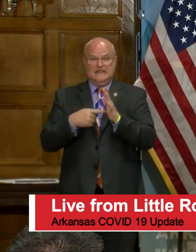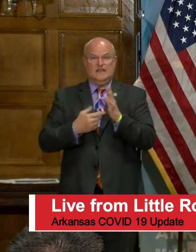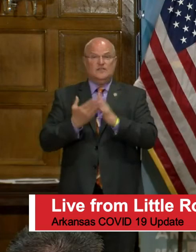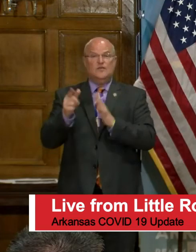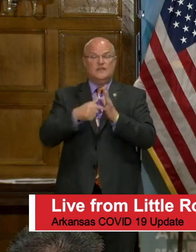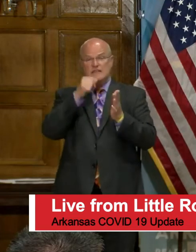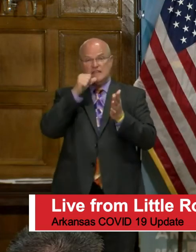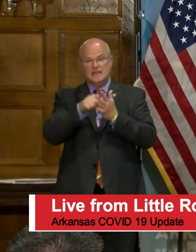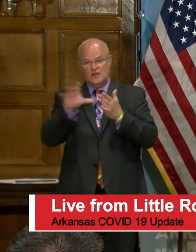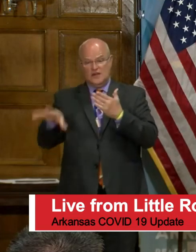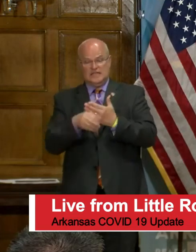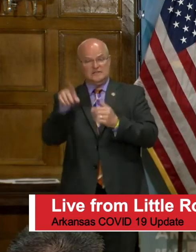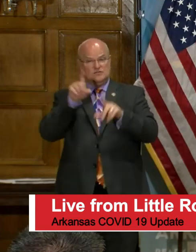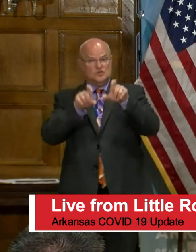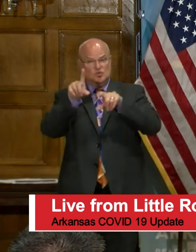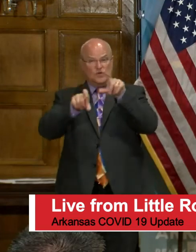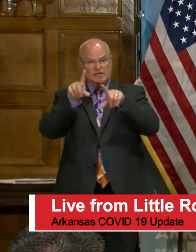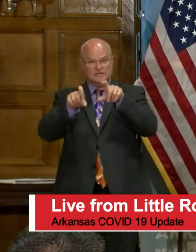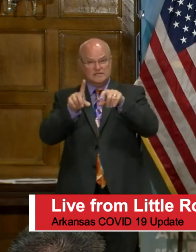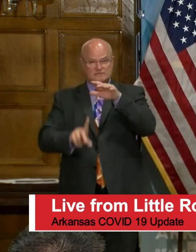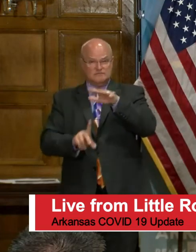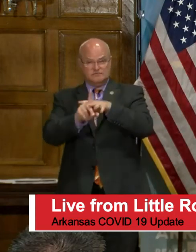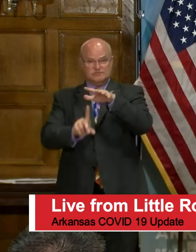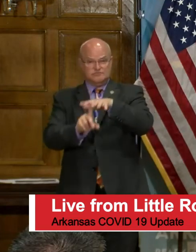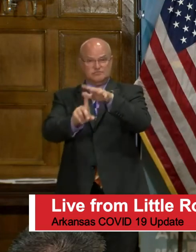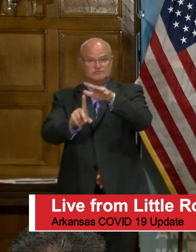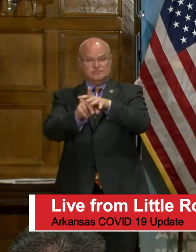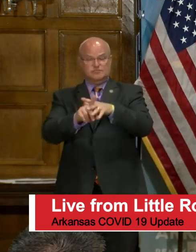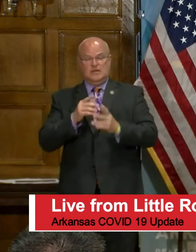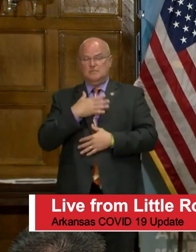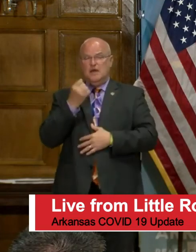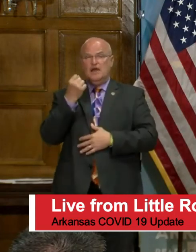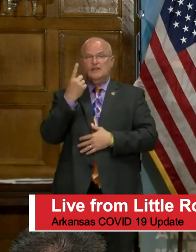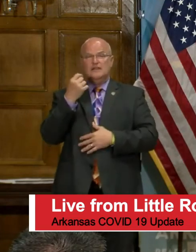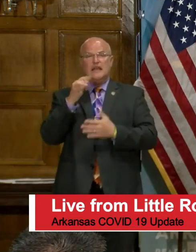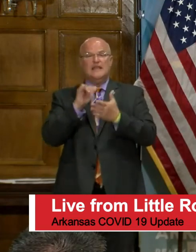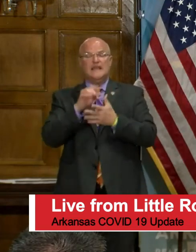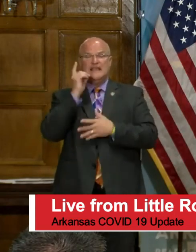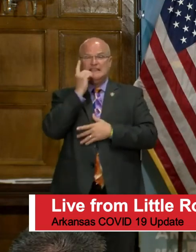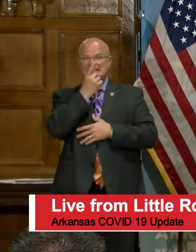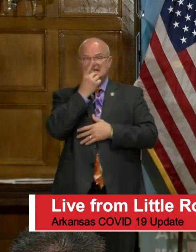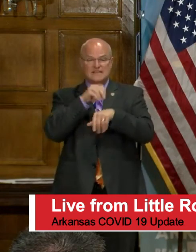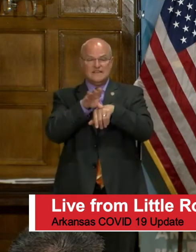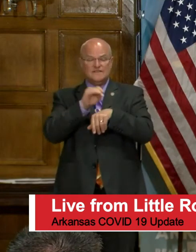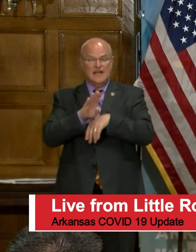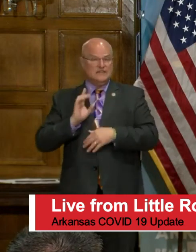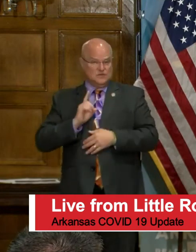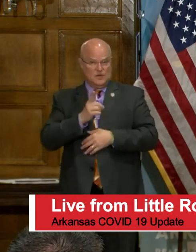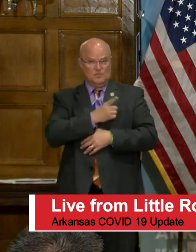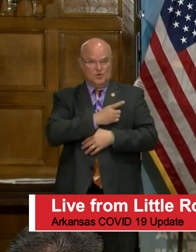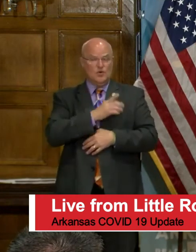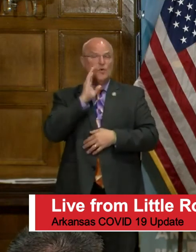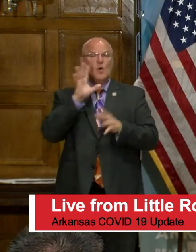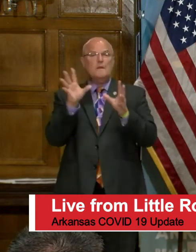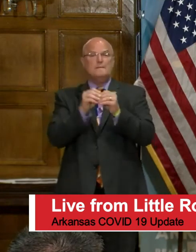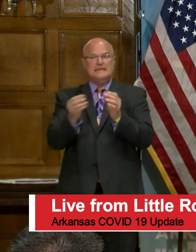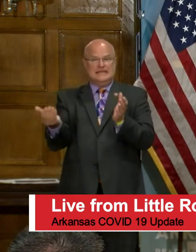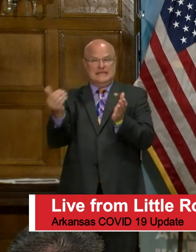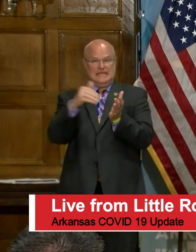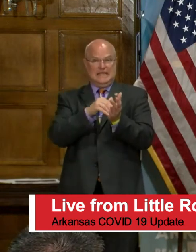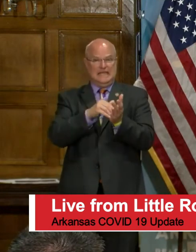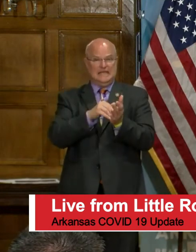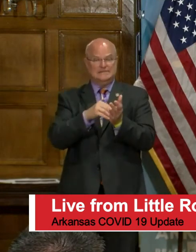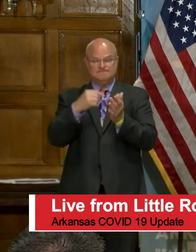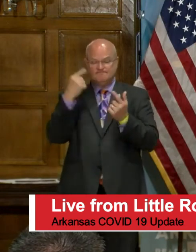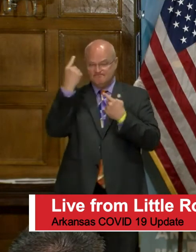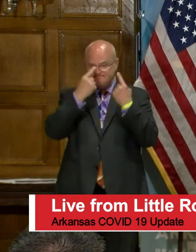through this letter, additional questions have been raised, and it's my understanding that the Dental Advisory Board is going to meet again